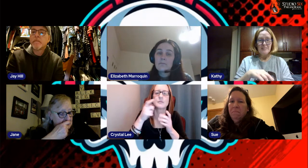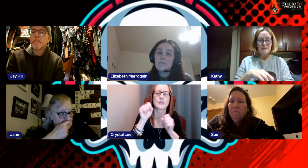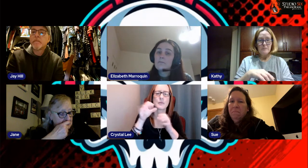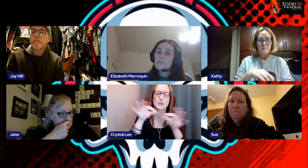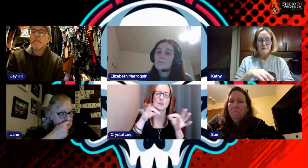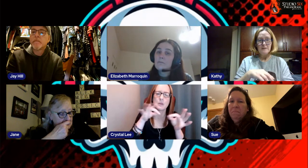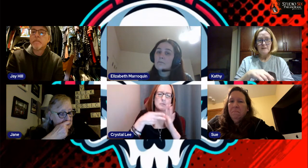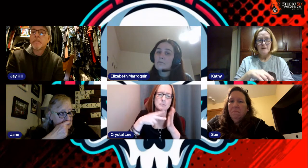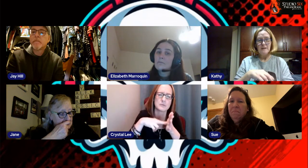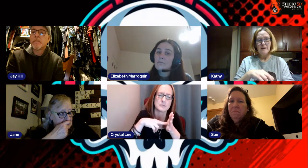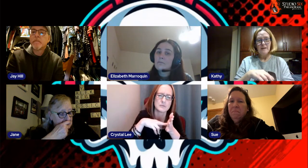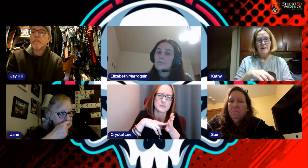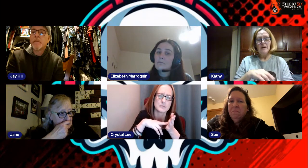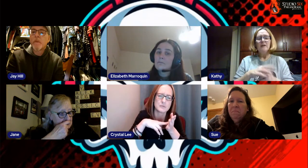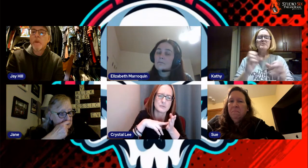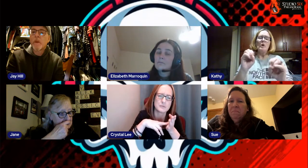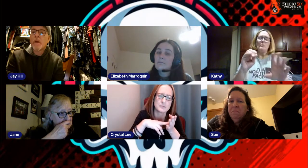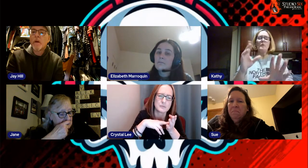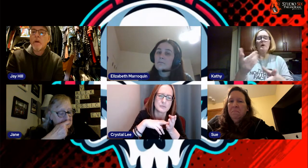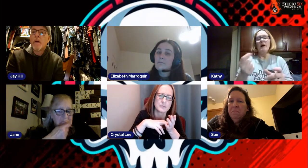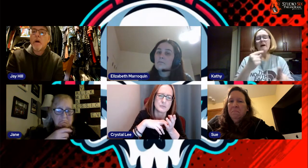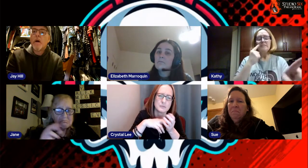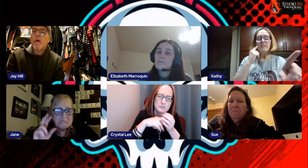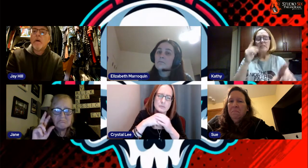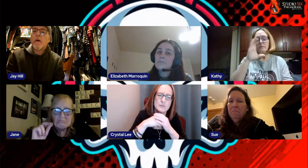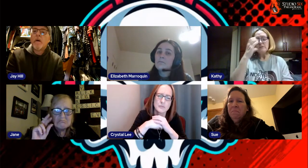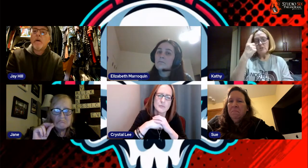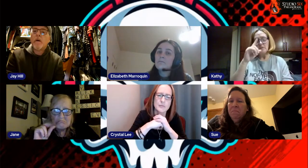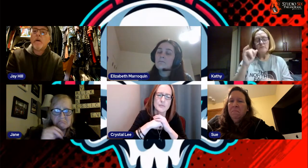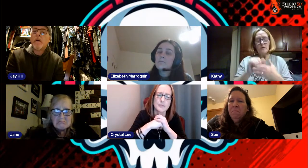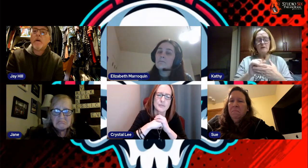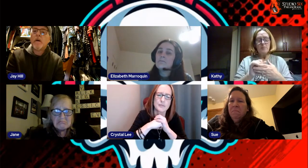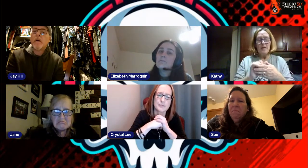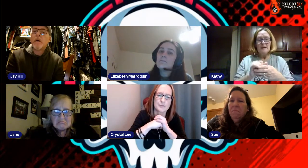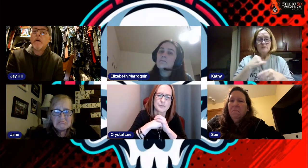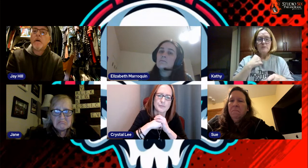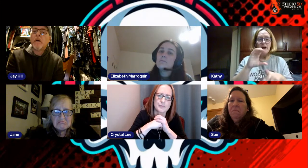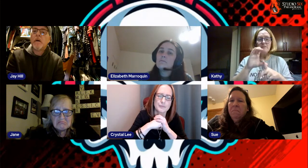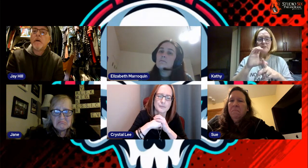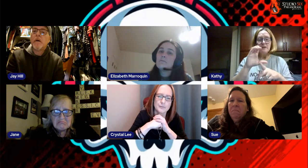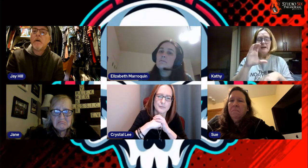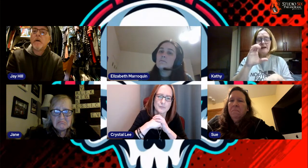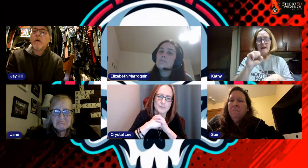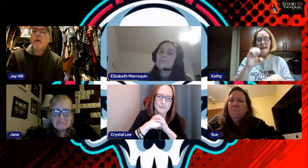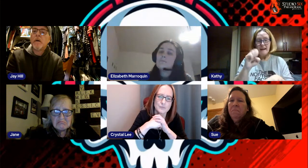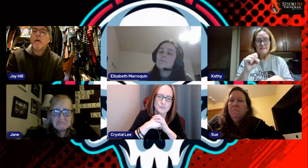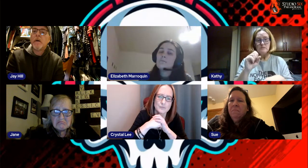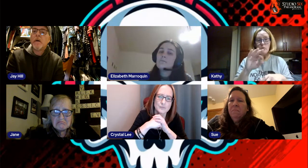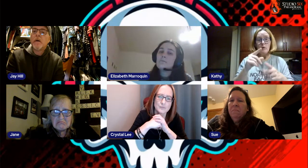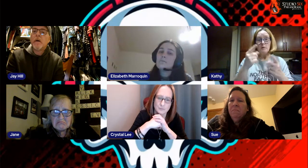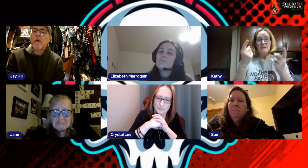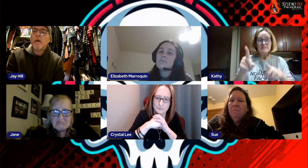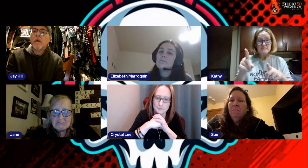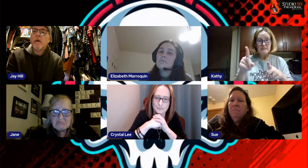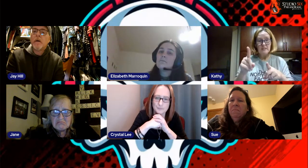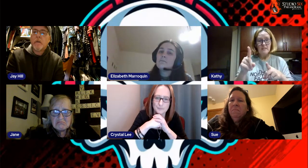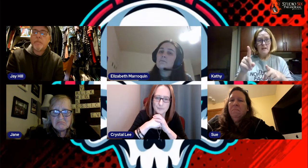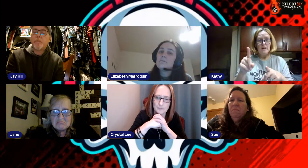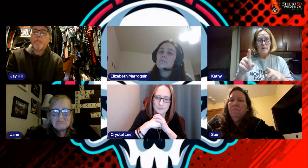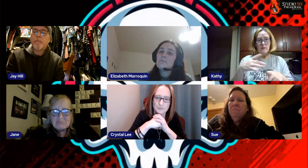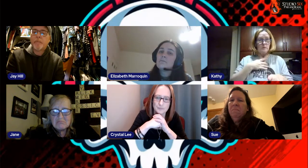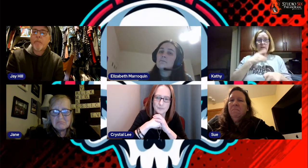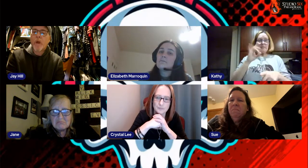Look again, then popping. So, I think what you're looking for, did you have a case or an